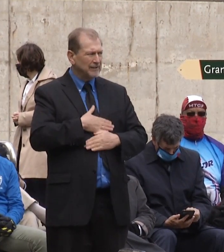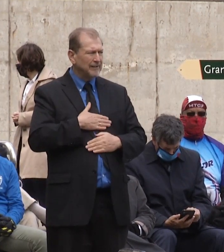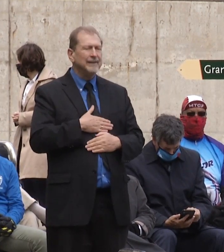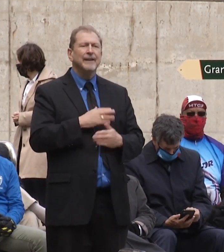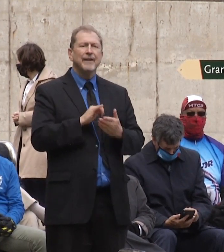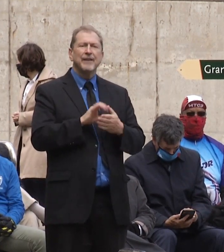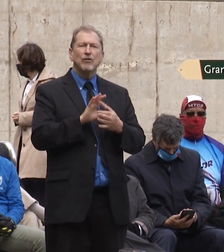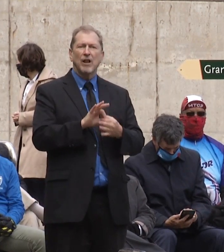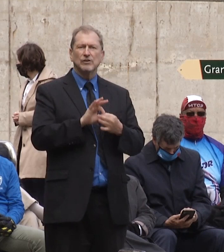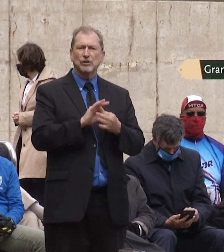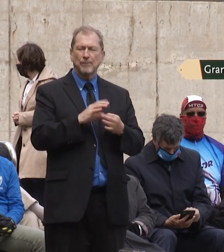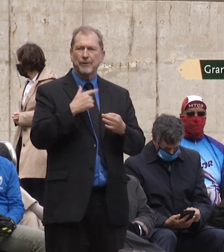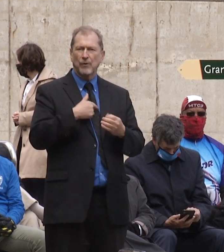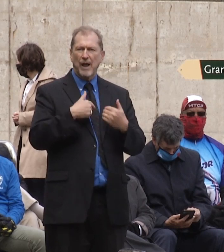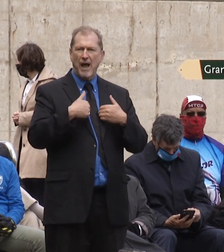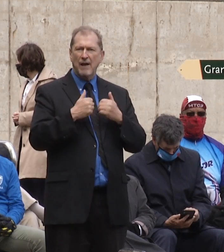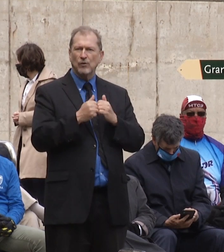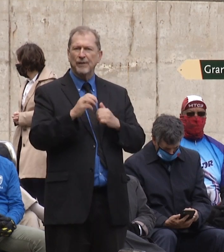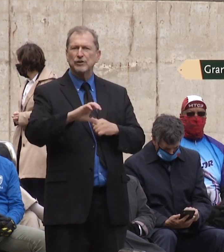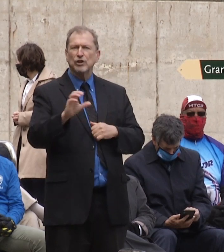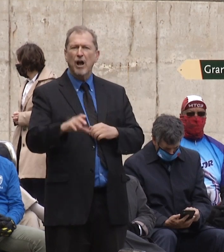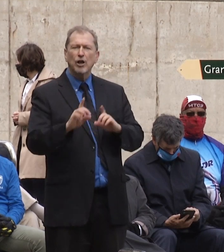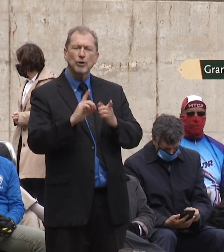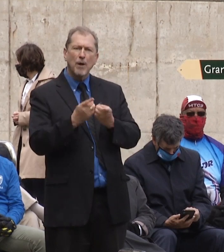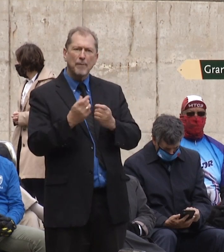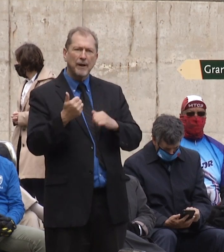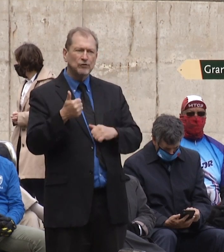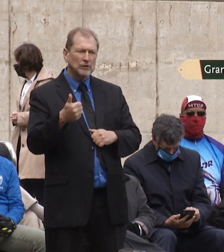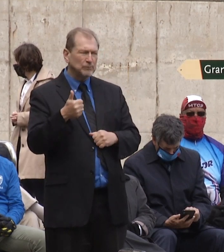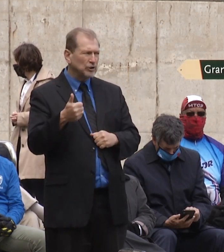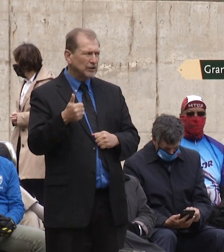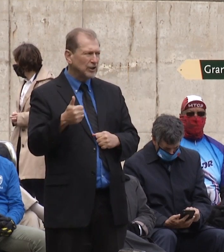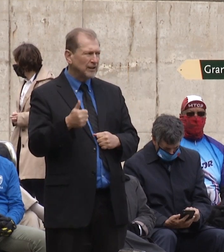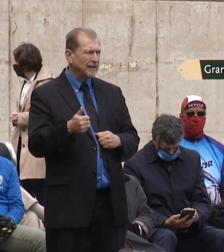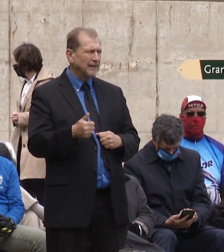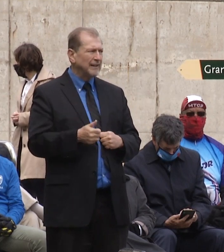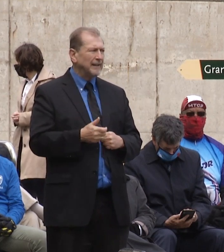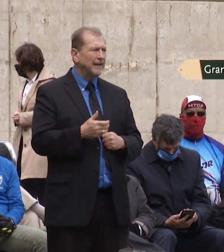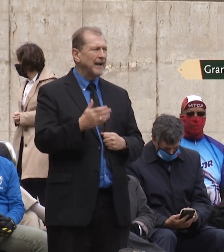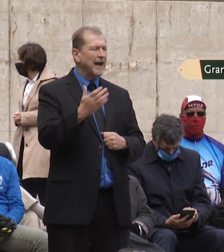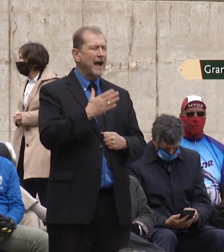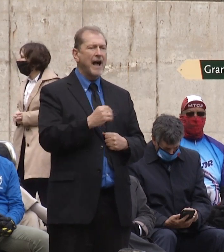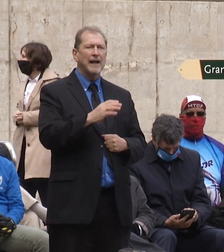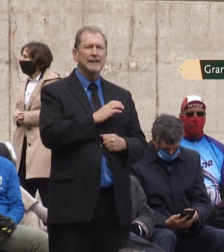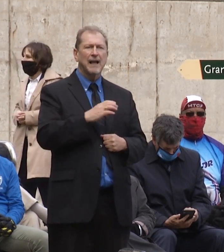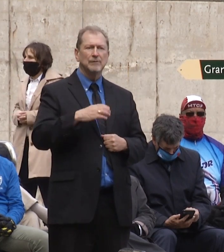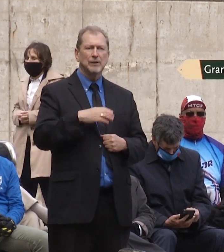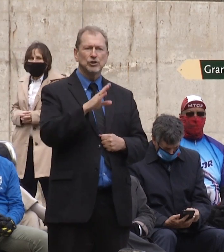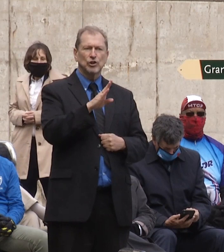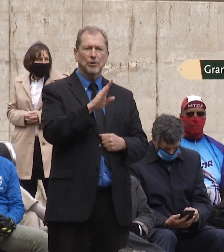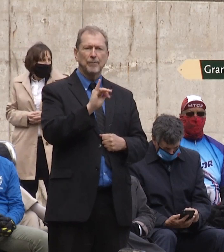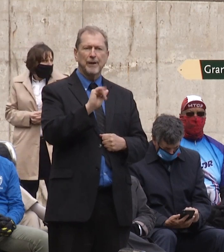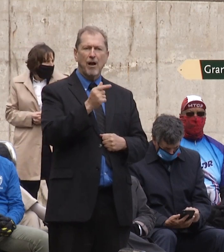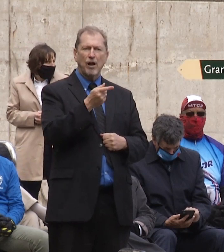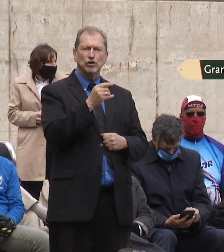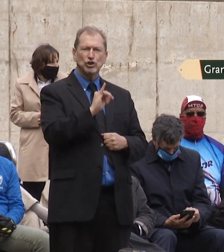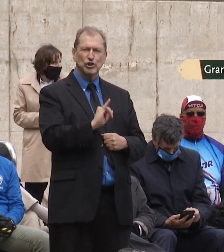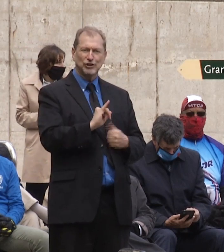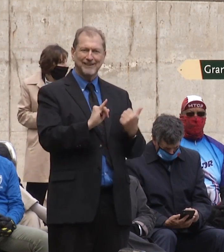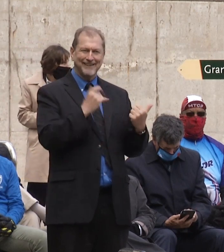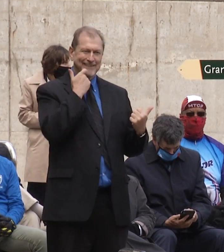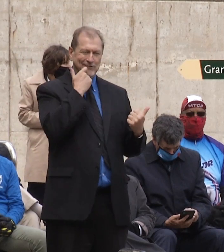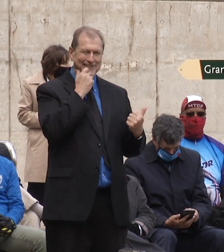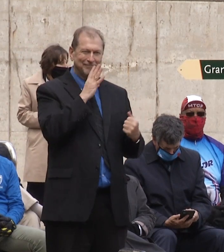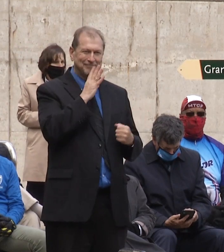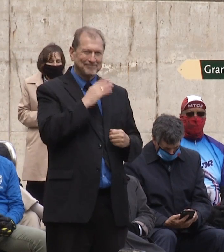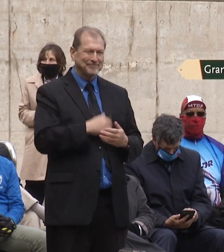relationship we have with the Chicago Department of Transportation and Commissioner Biagi. I'd like to